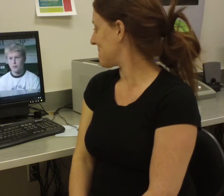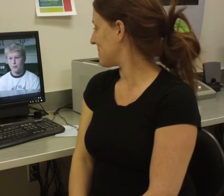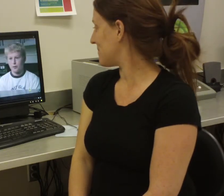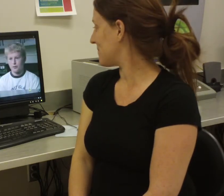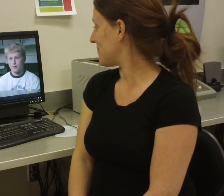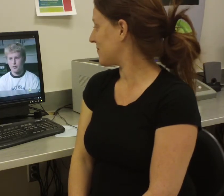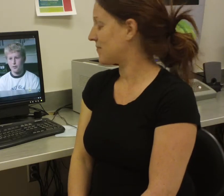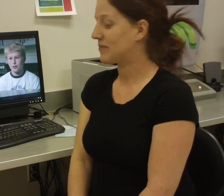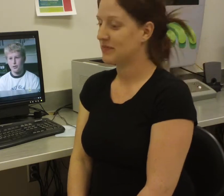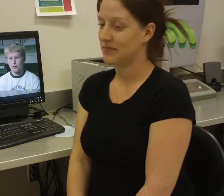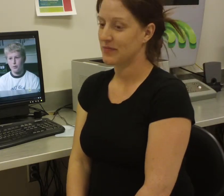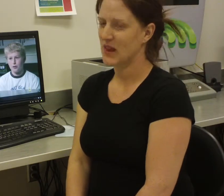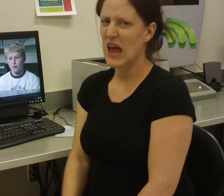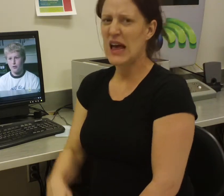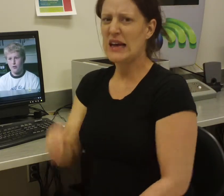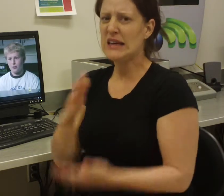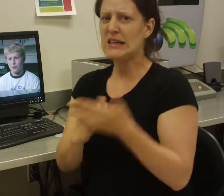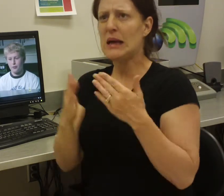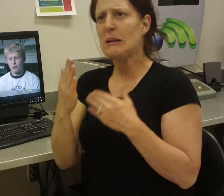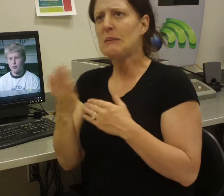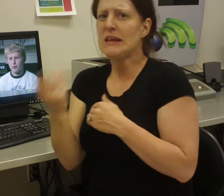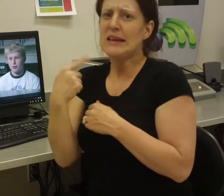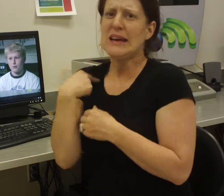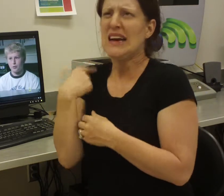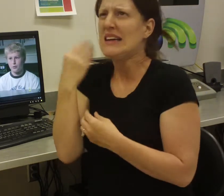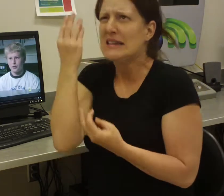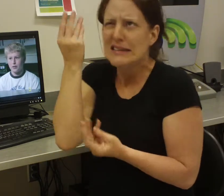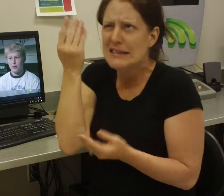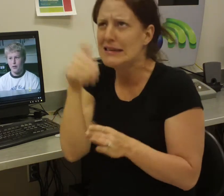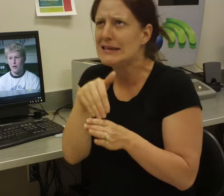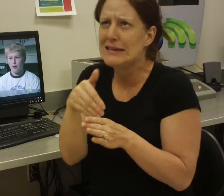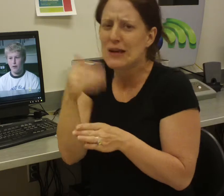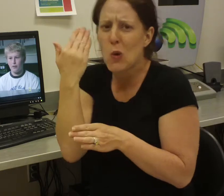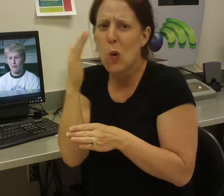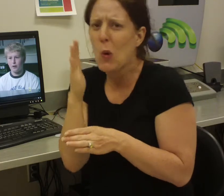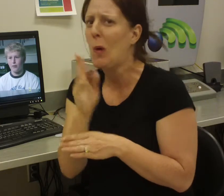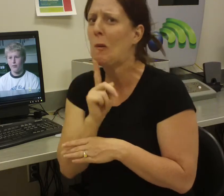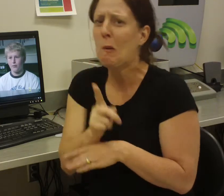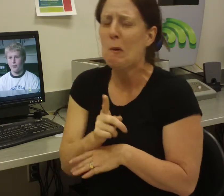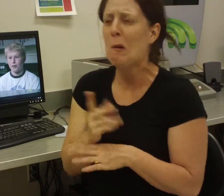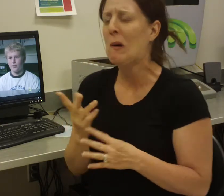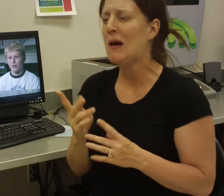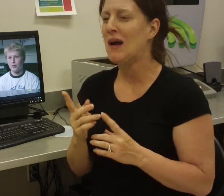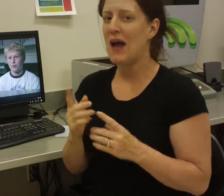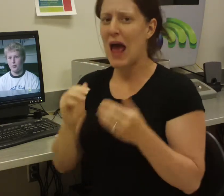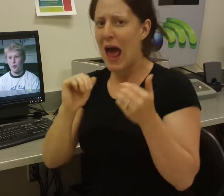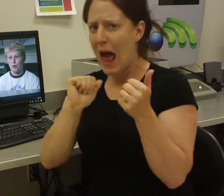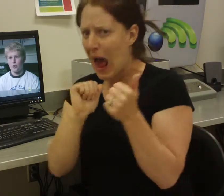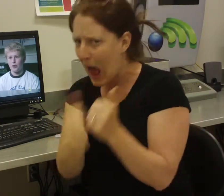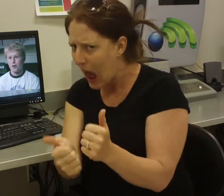Something I'm still not sure about the ocean would be how do we get the ocean water,